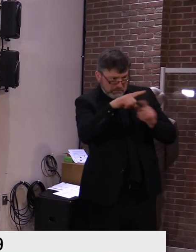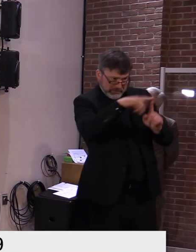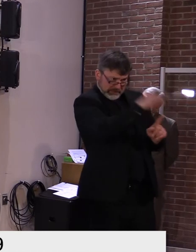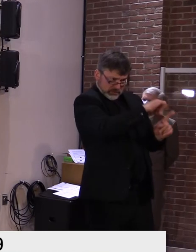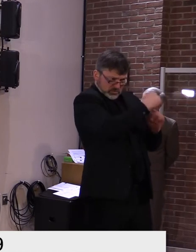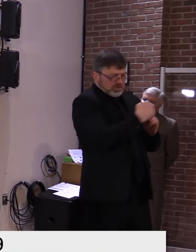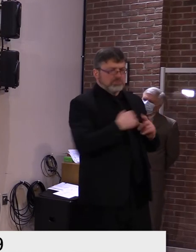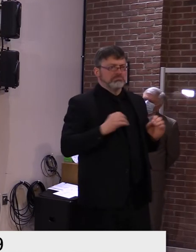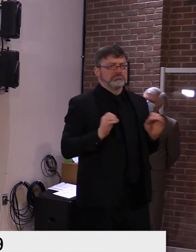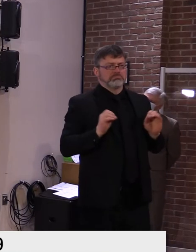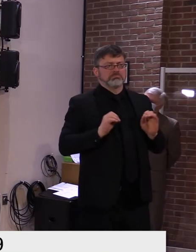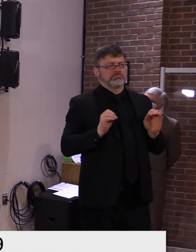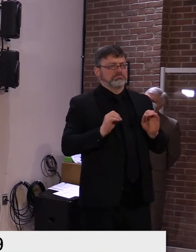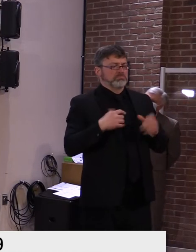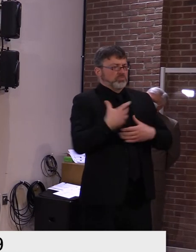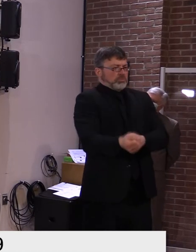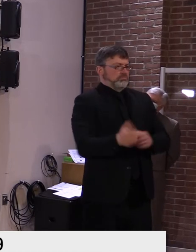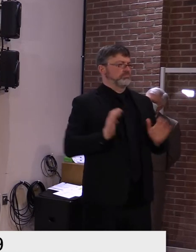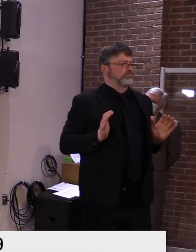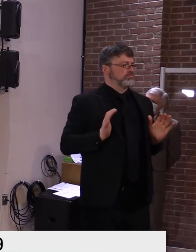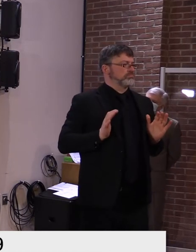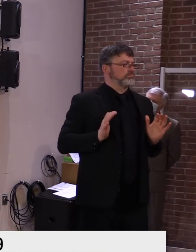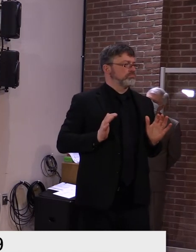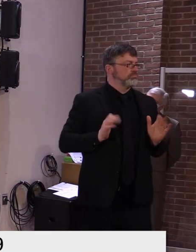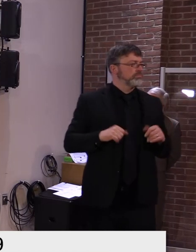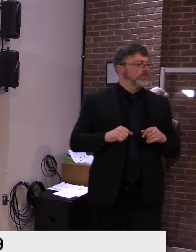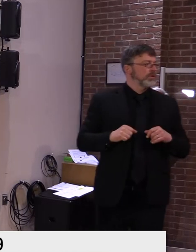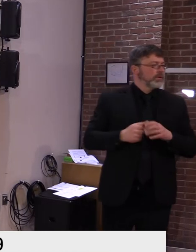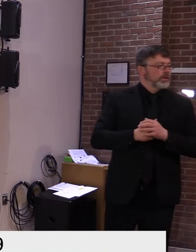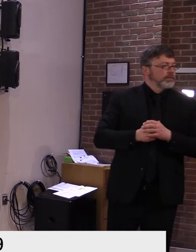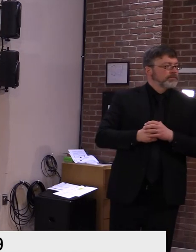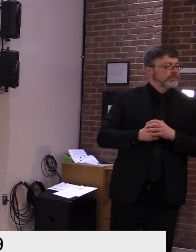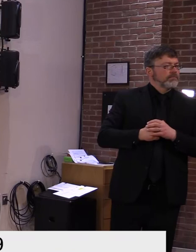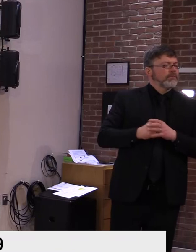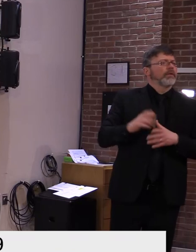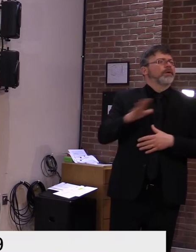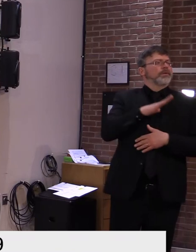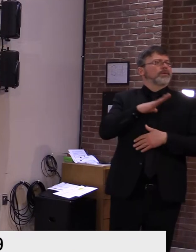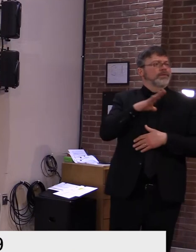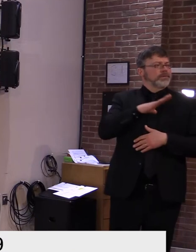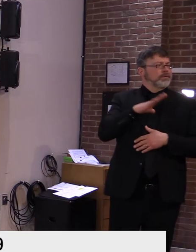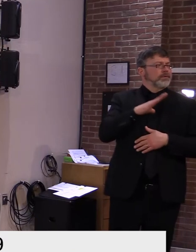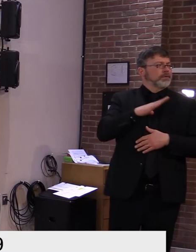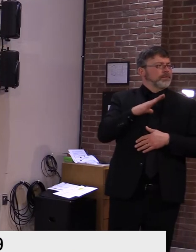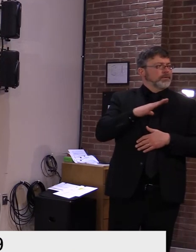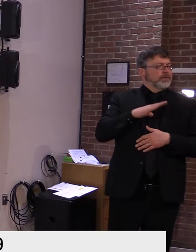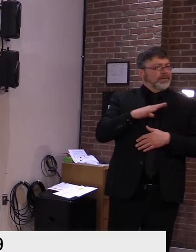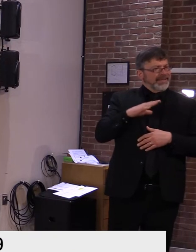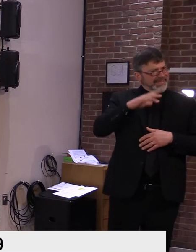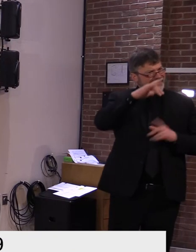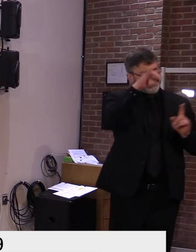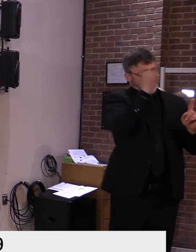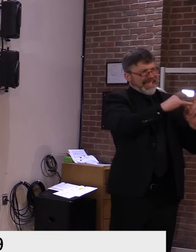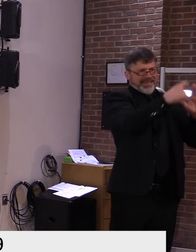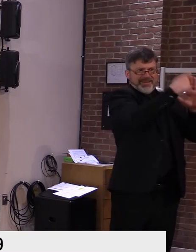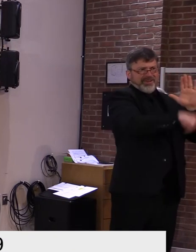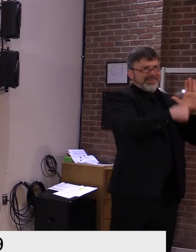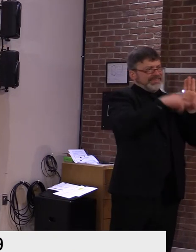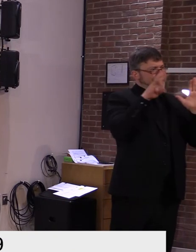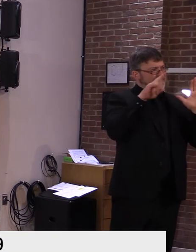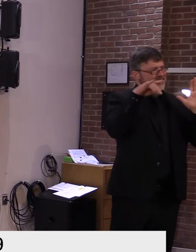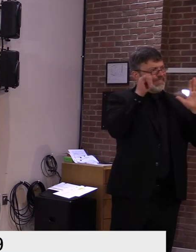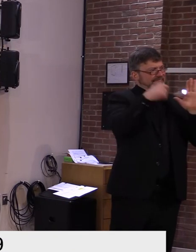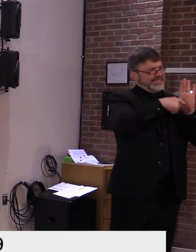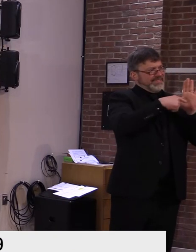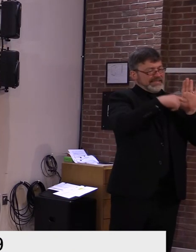There's one aspect of this story that seems to have stuck out to readers, which is the that Guard soldiers are effectively